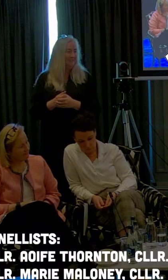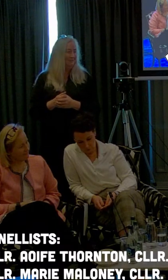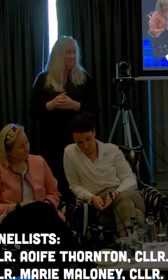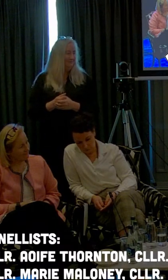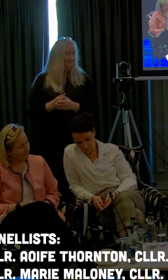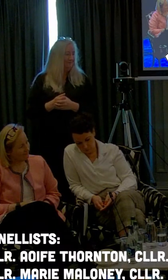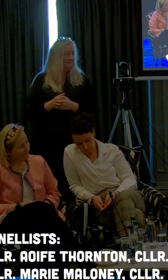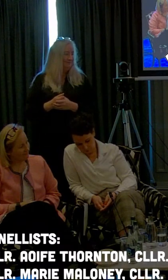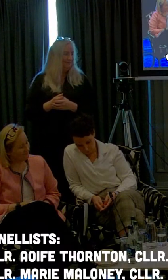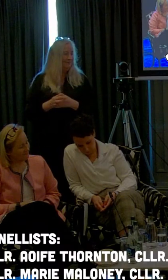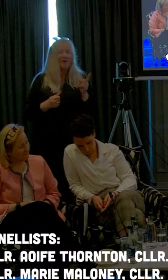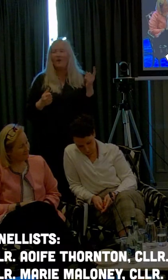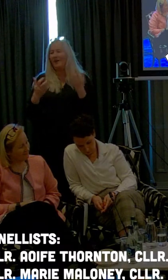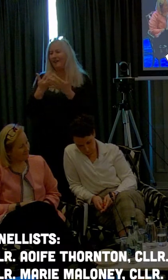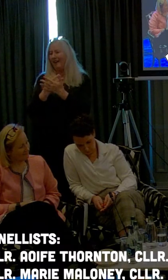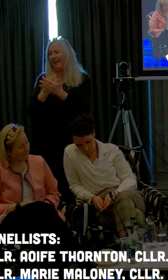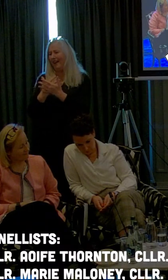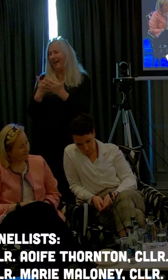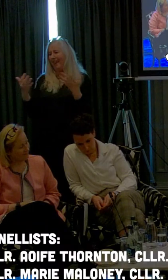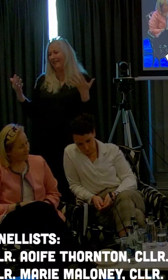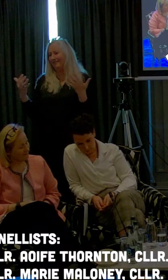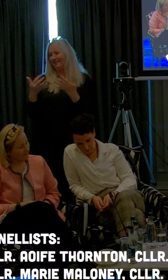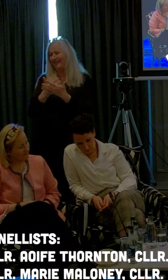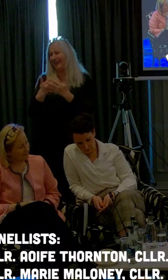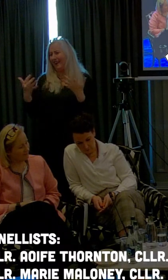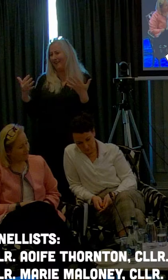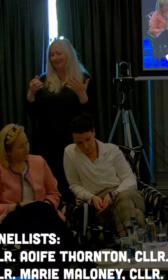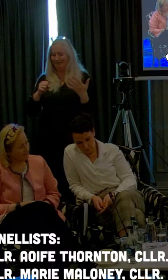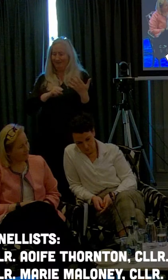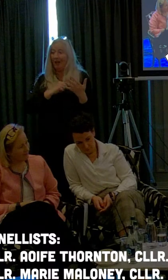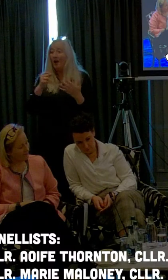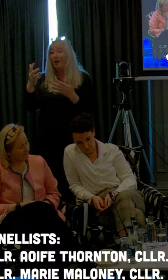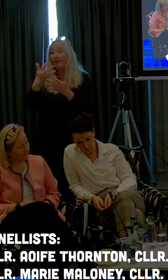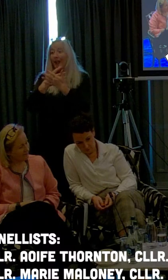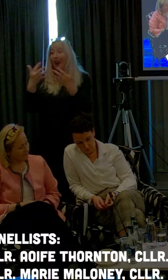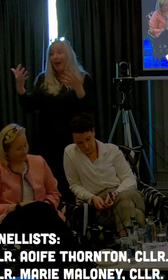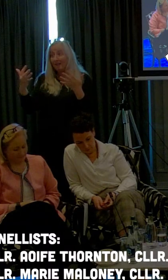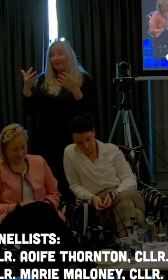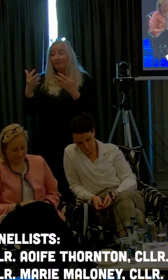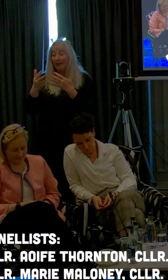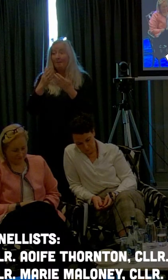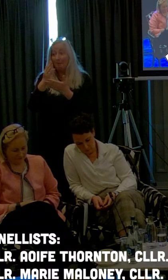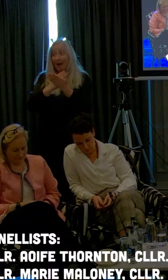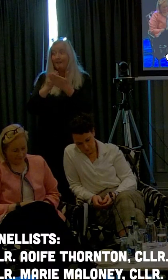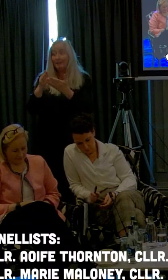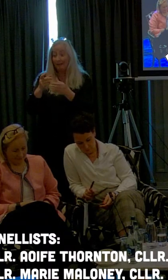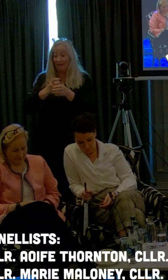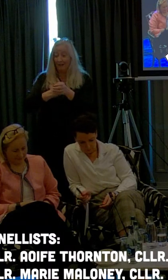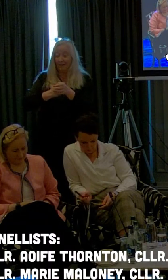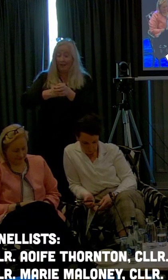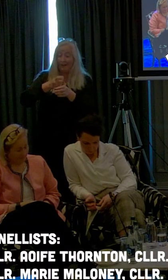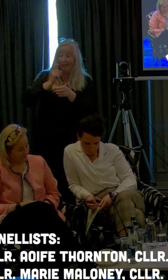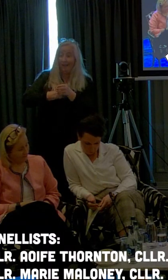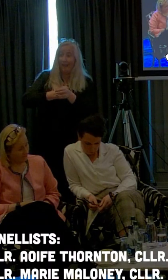There's a lot of things to enjoy. There is a lot of things that are hard, there's no doubt about it. There's a lot of things